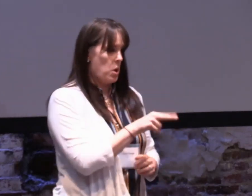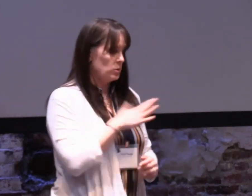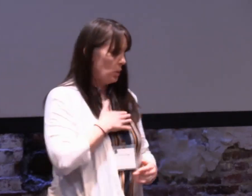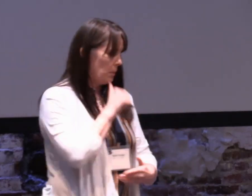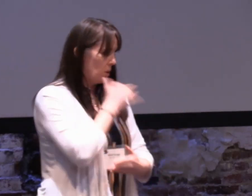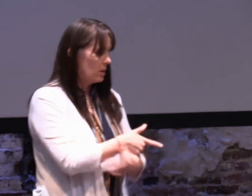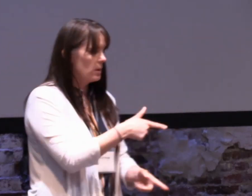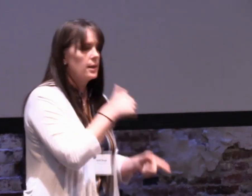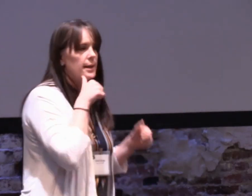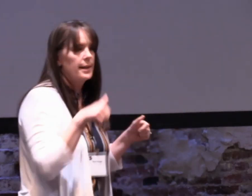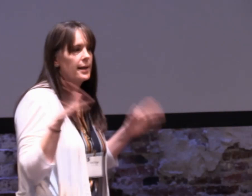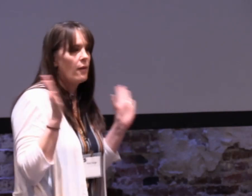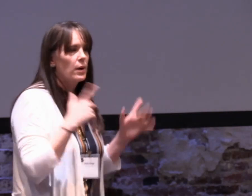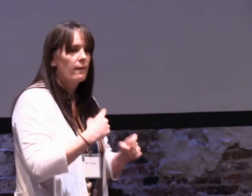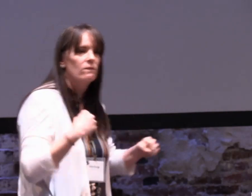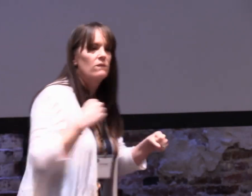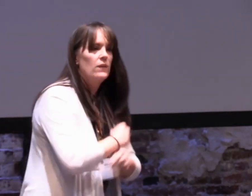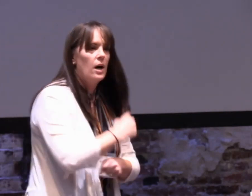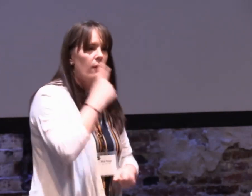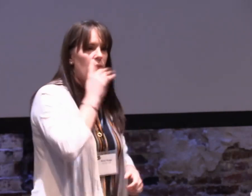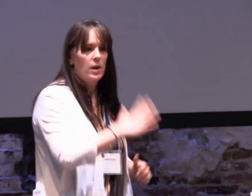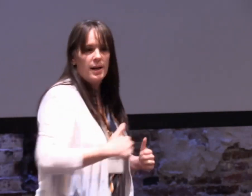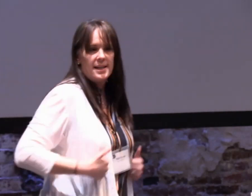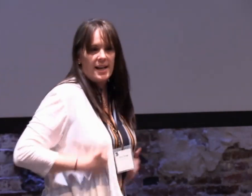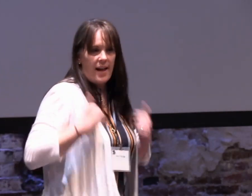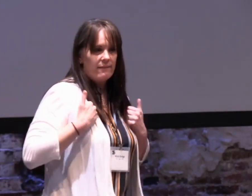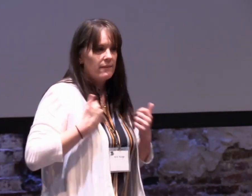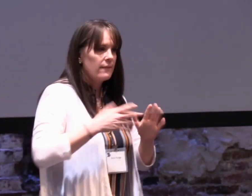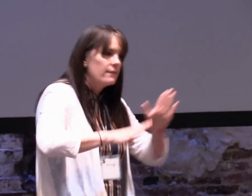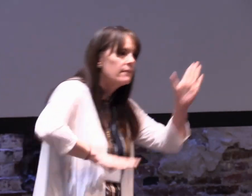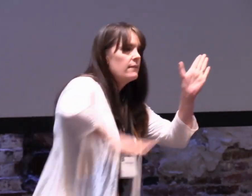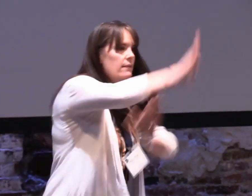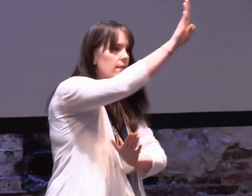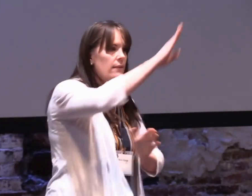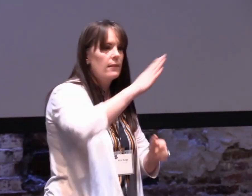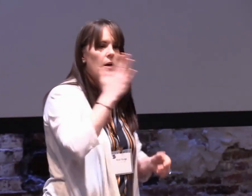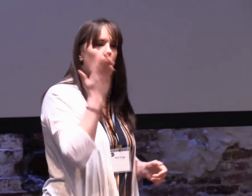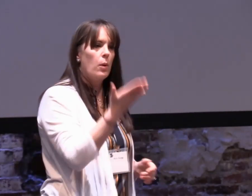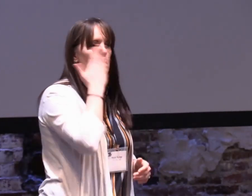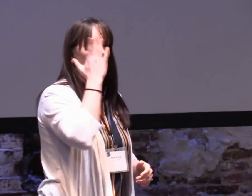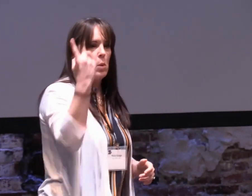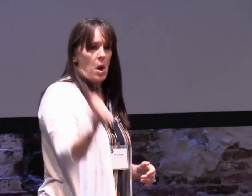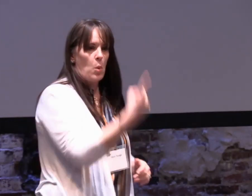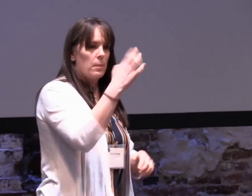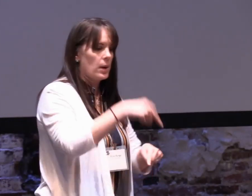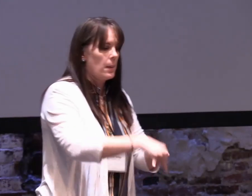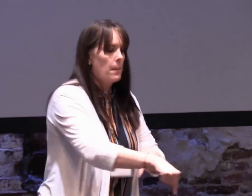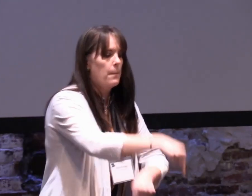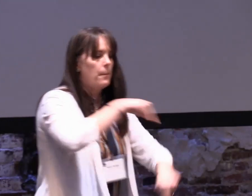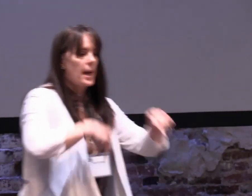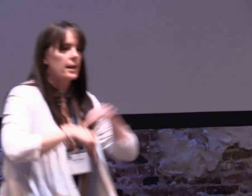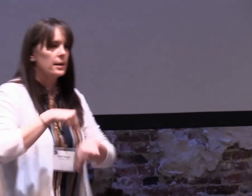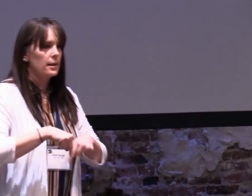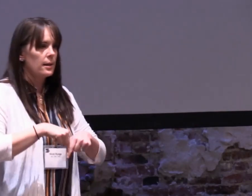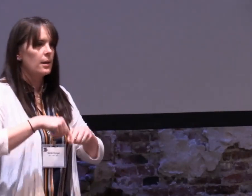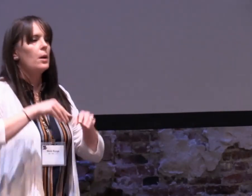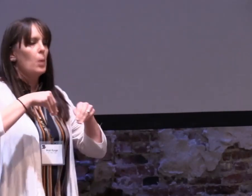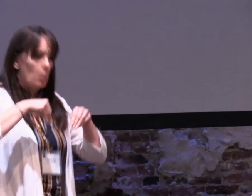As in fire. My daughter was fighting for her life at birth.